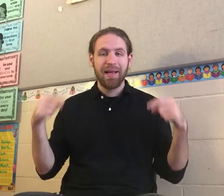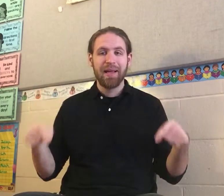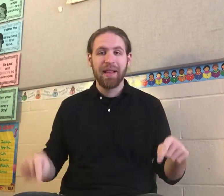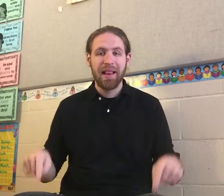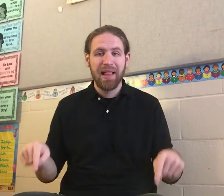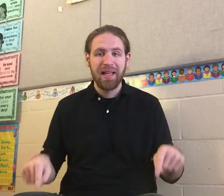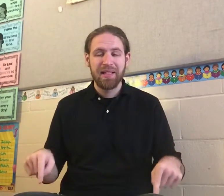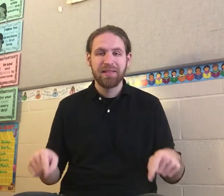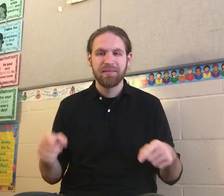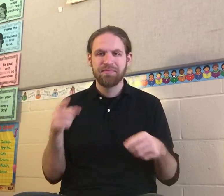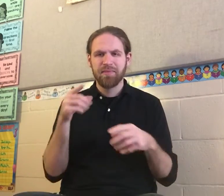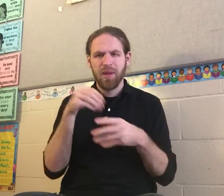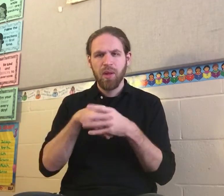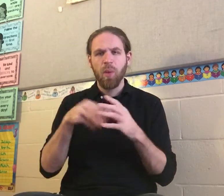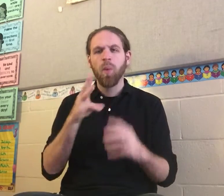habitat?